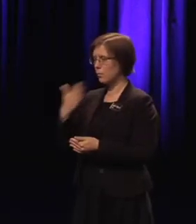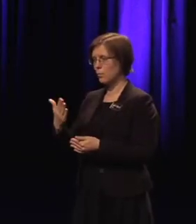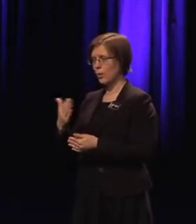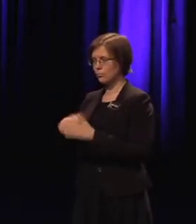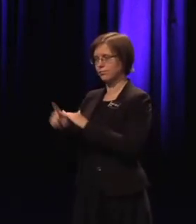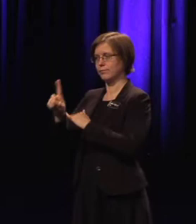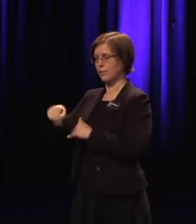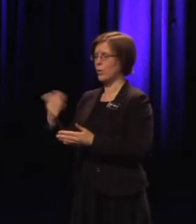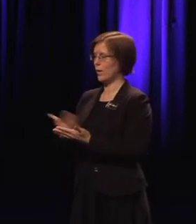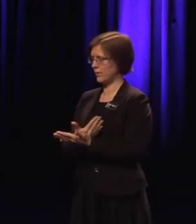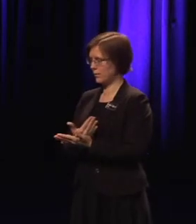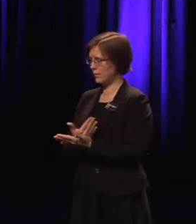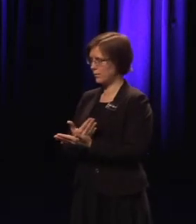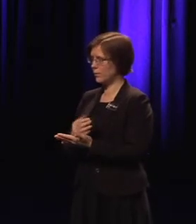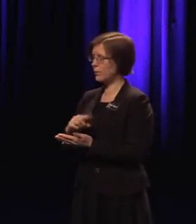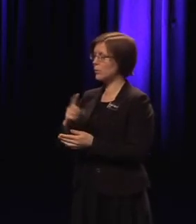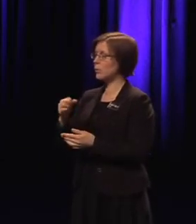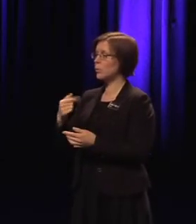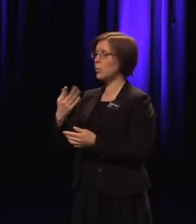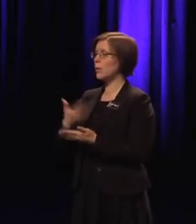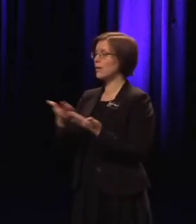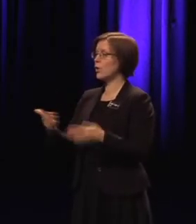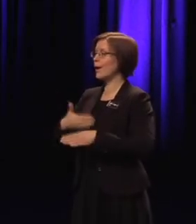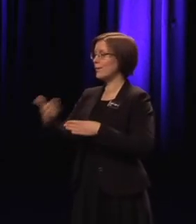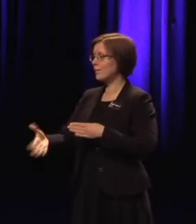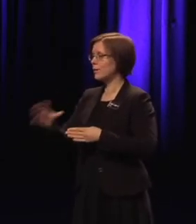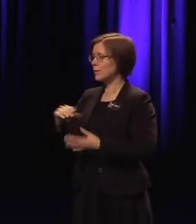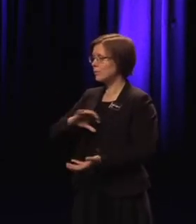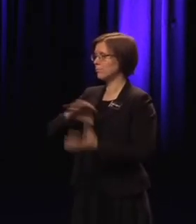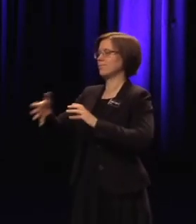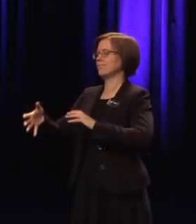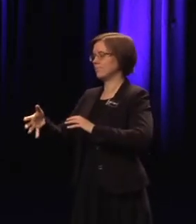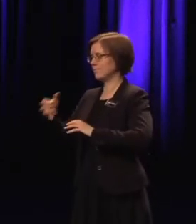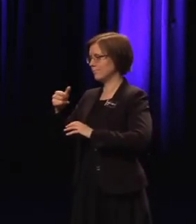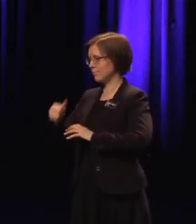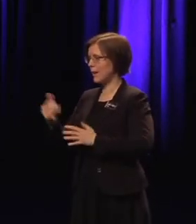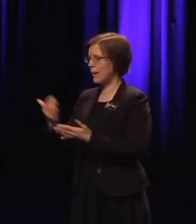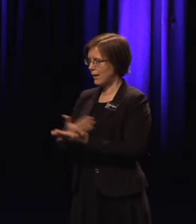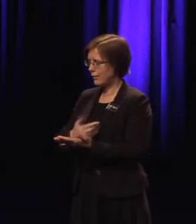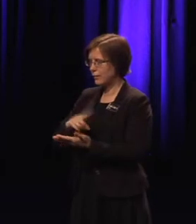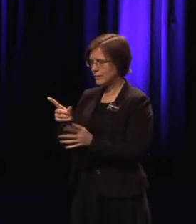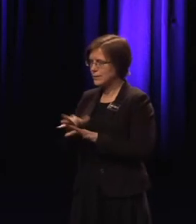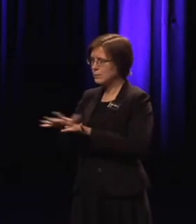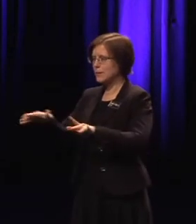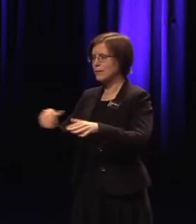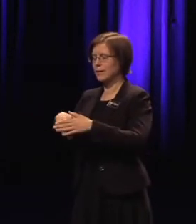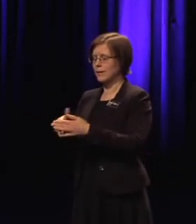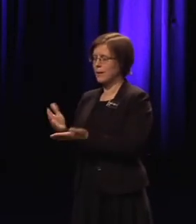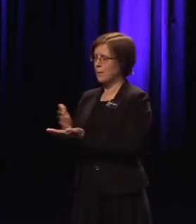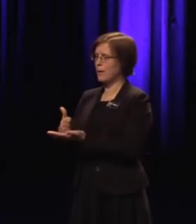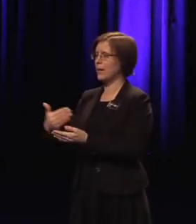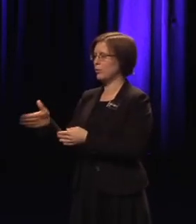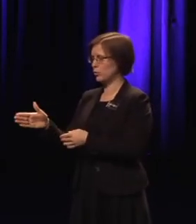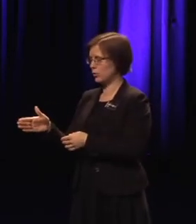few days later, you have a revolution there, which then spread across the whole of the Middle East. So